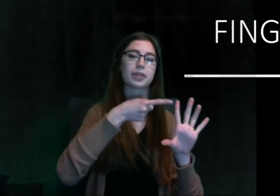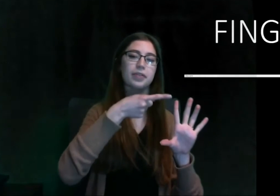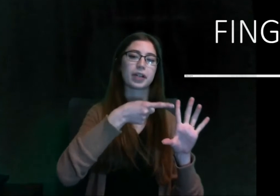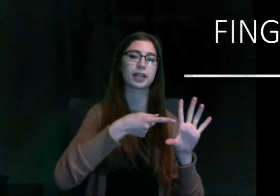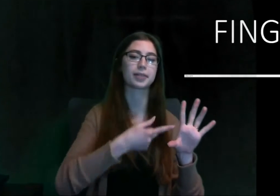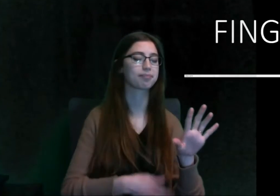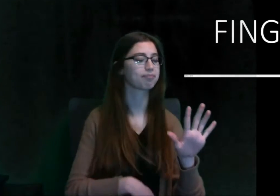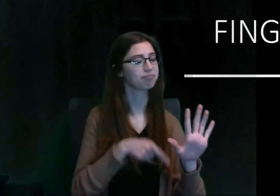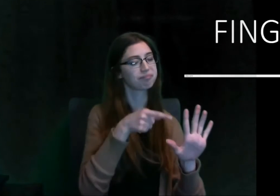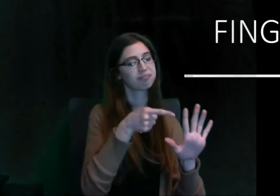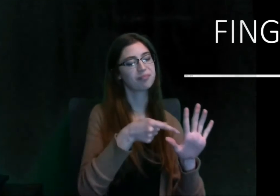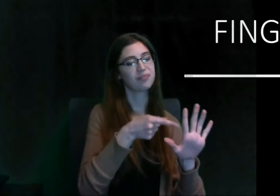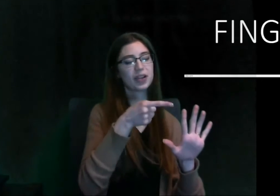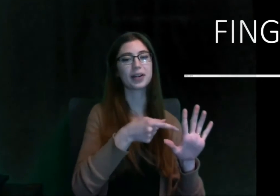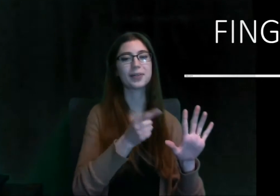finger. Finger.